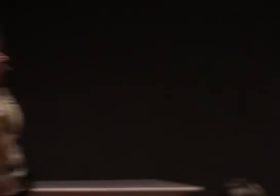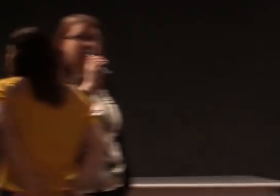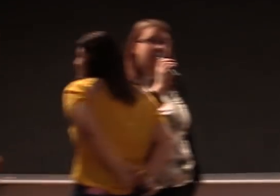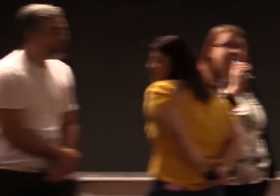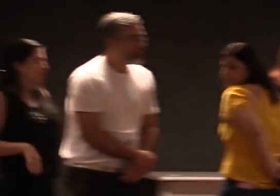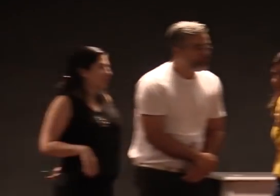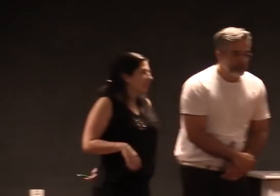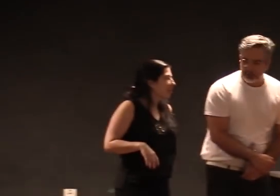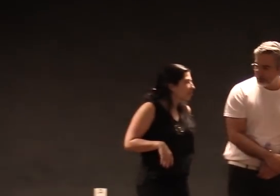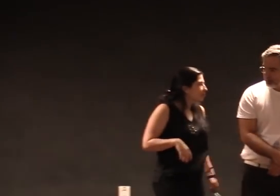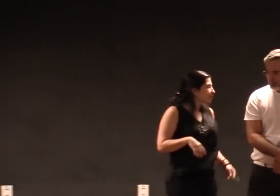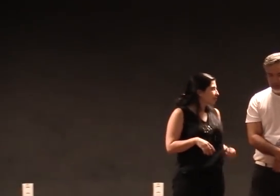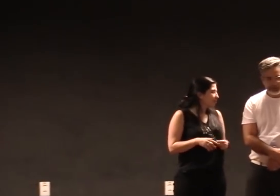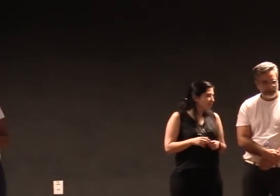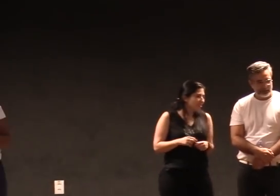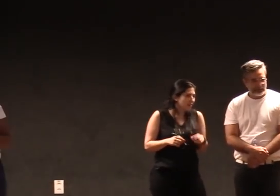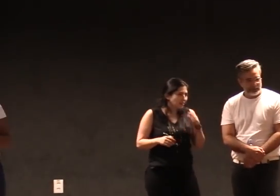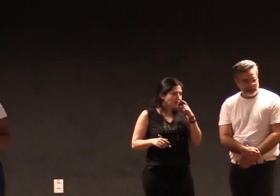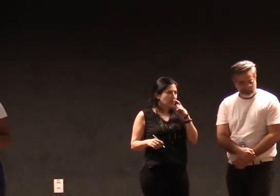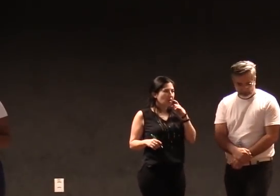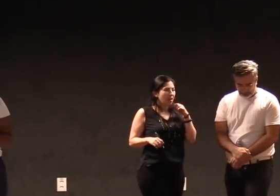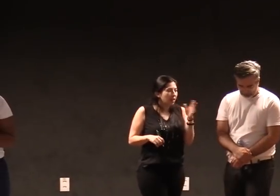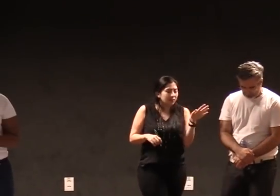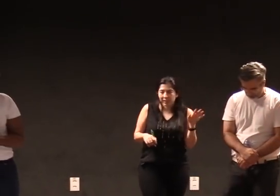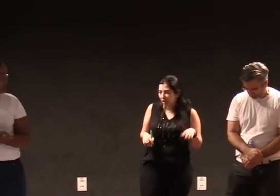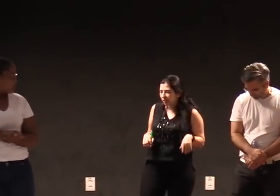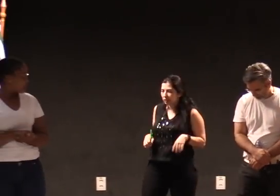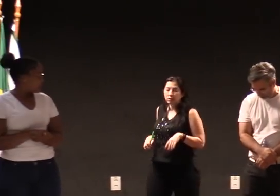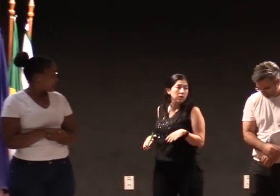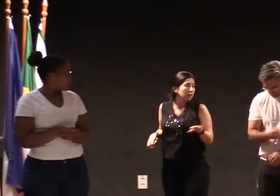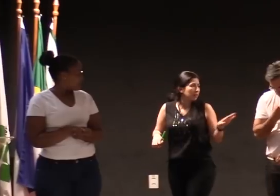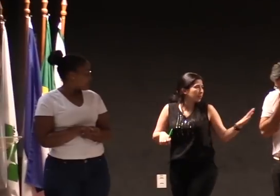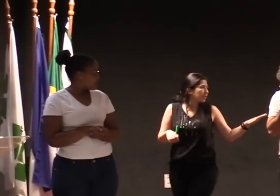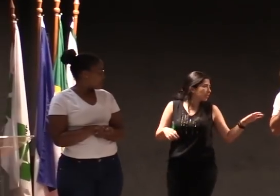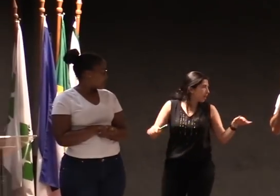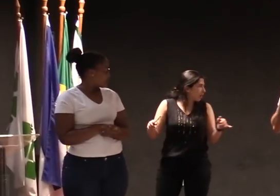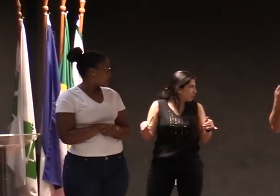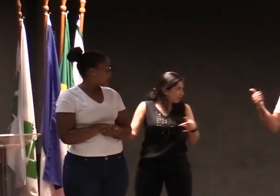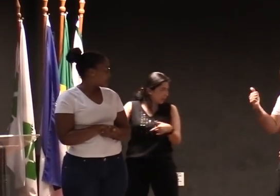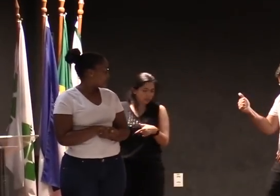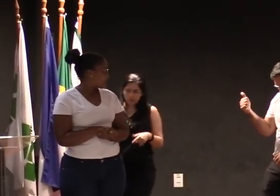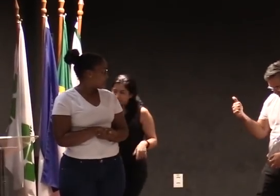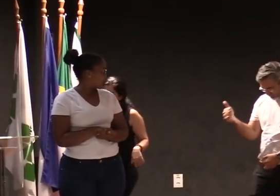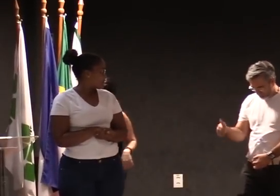That's enough. So the first point about this authentic